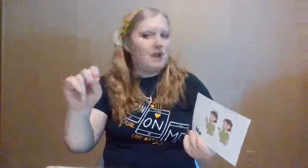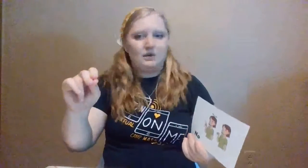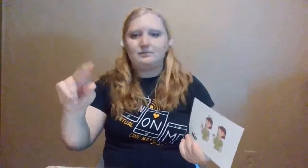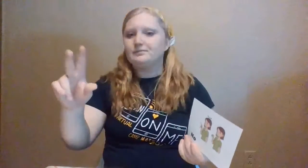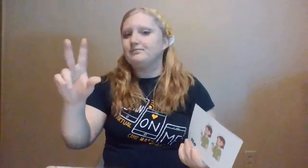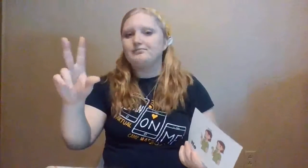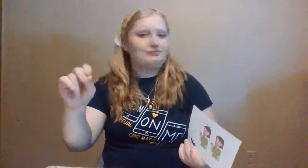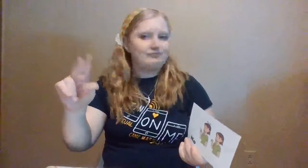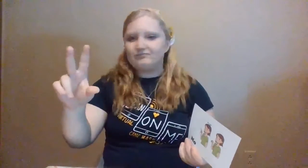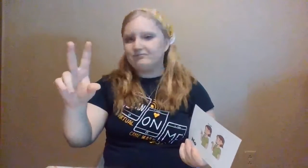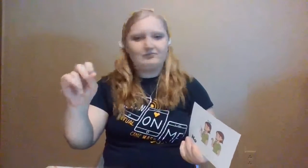No.